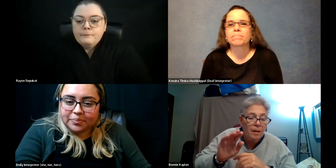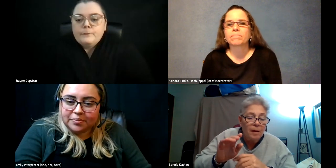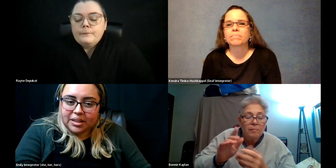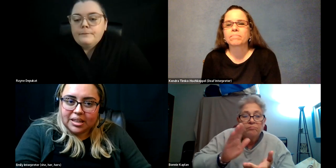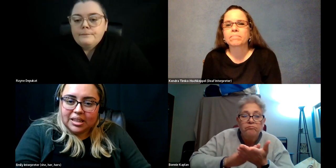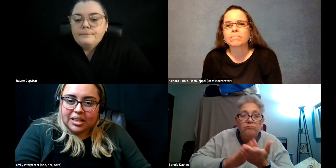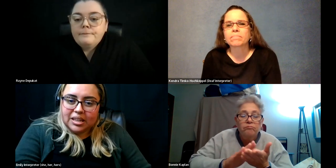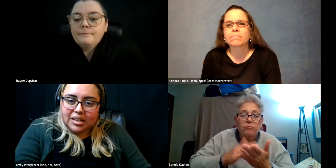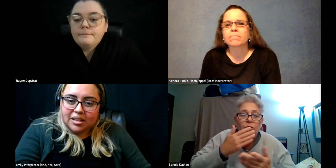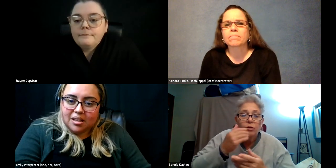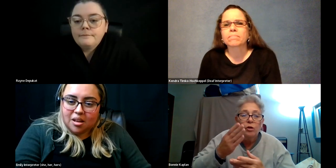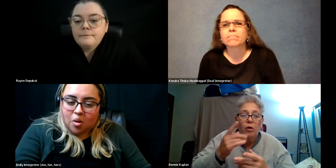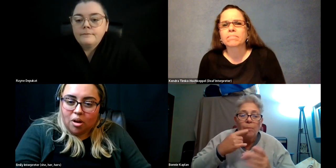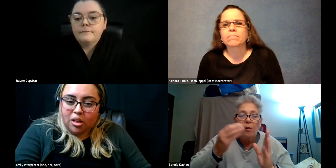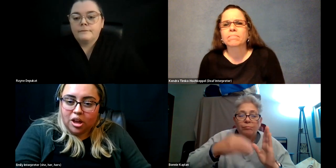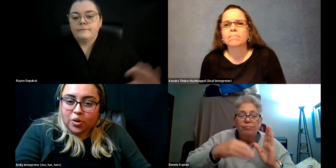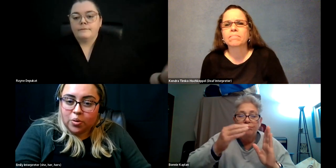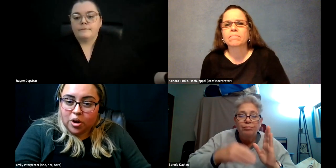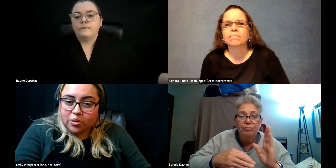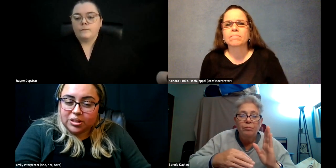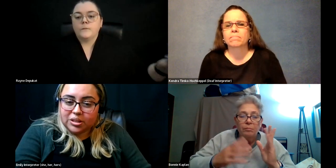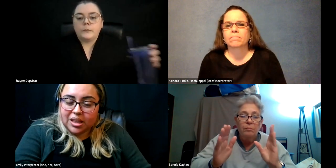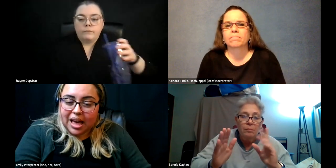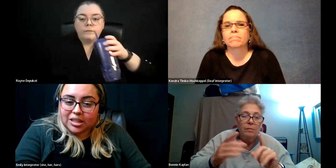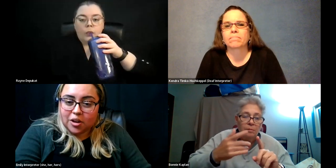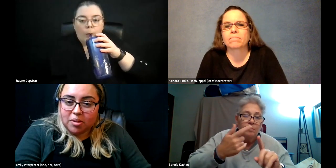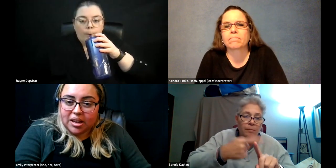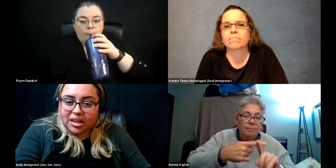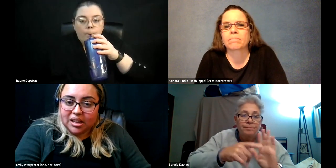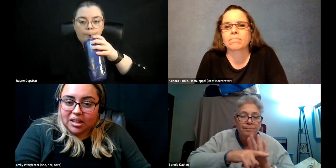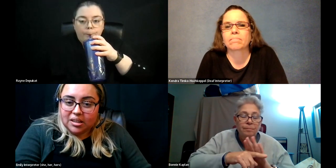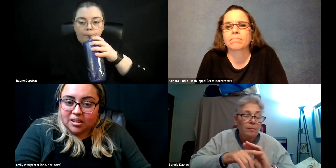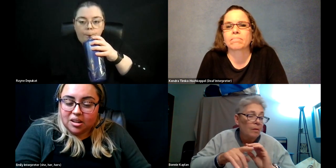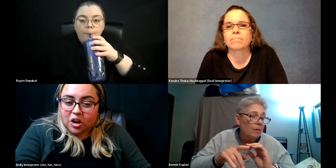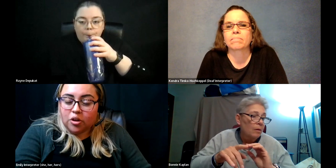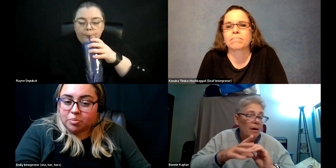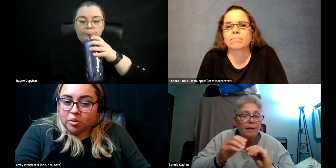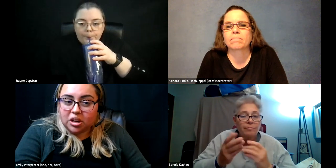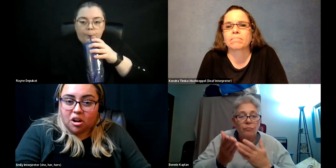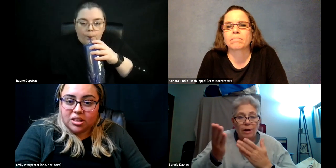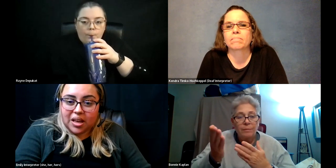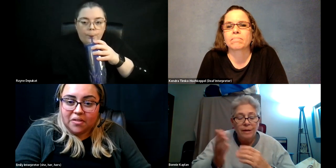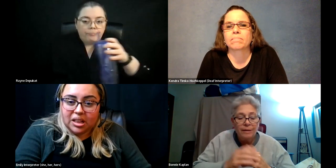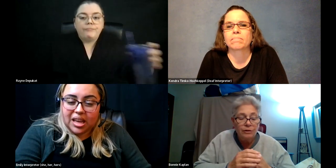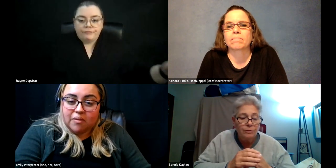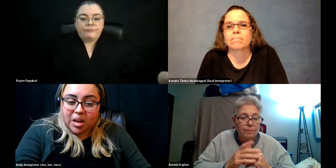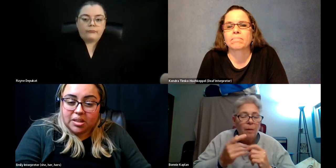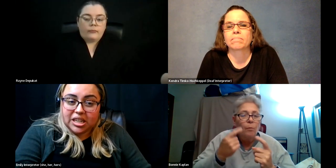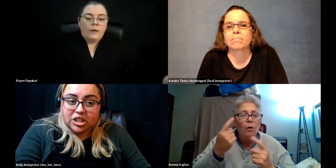Well, kudos to that document. There's pros and cons definitely in the recommendations